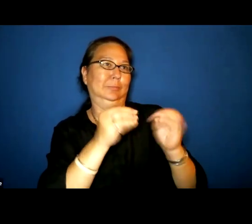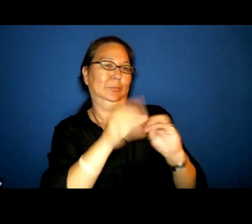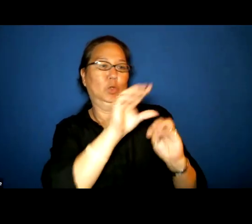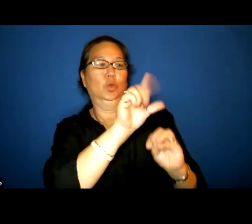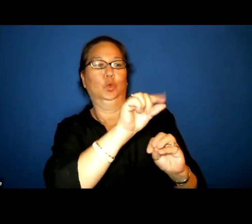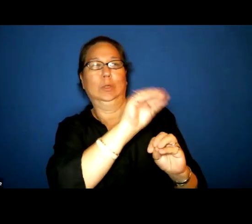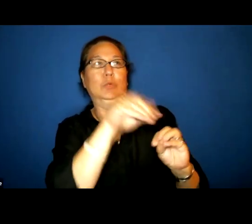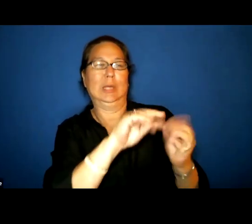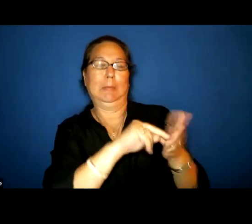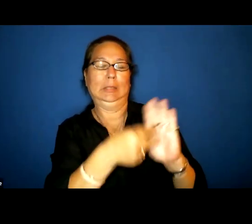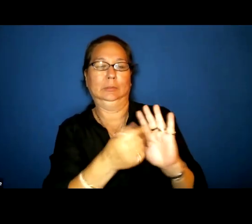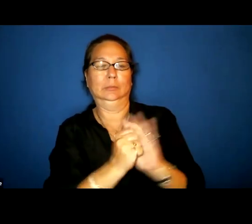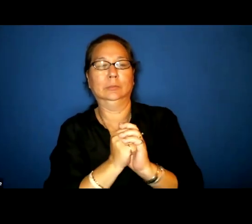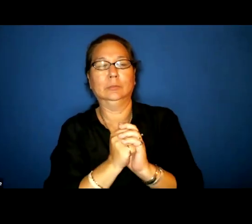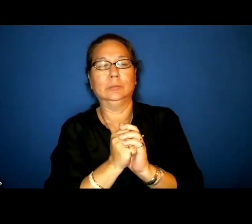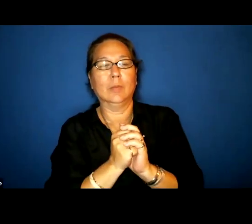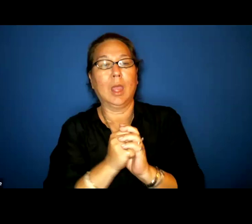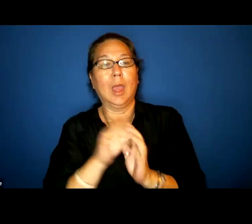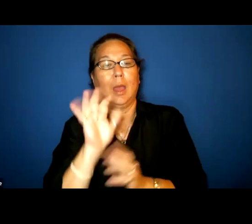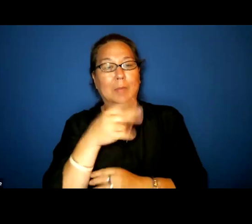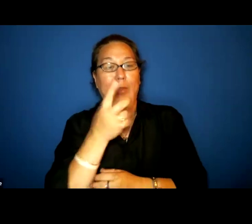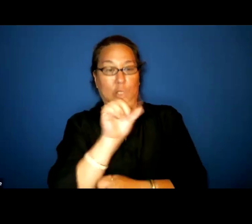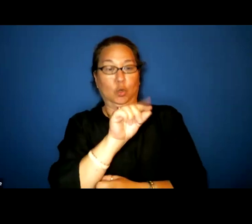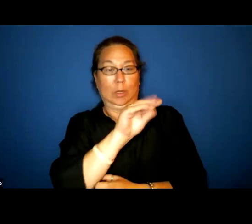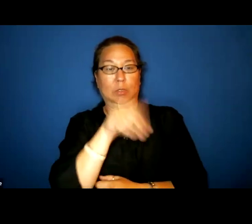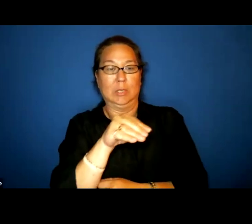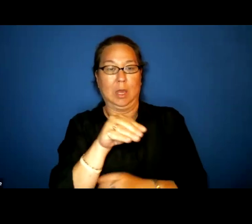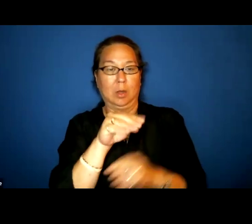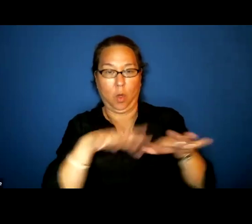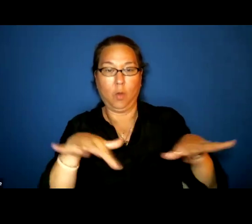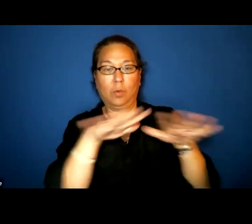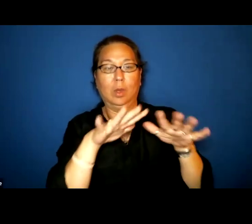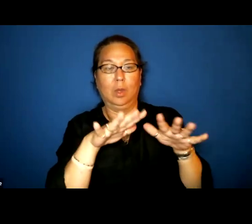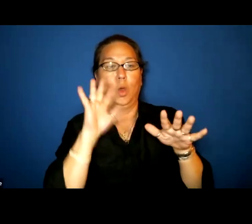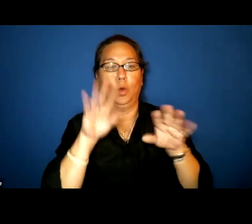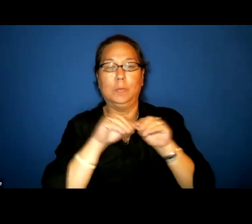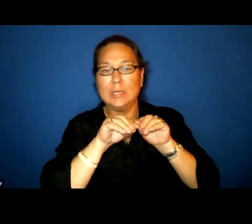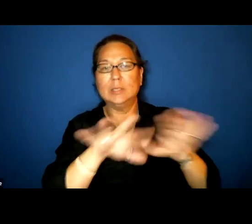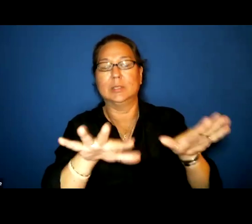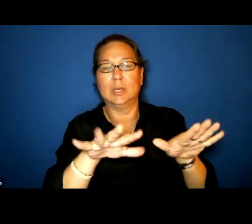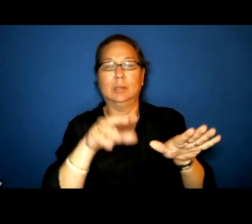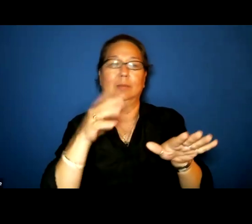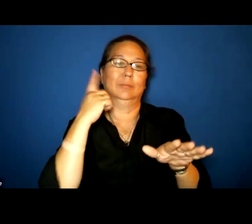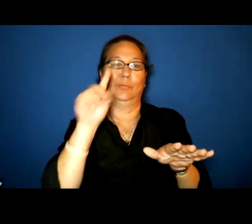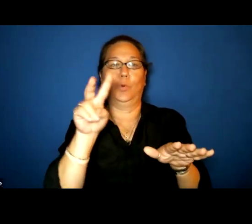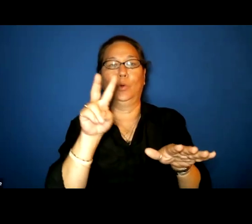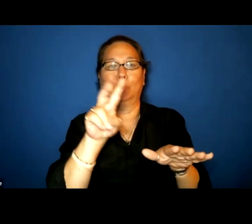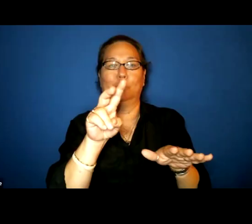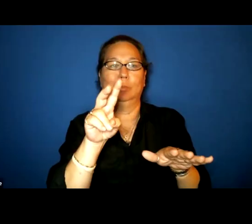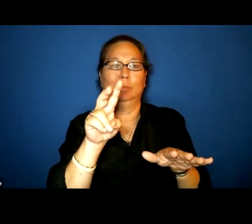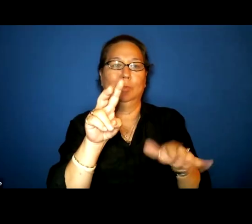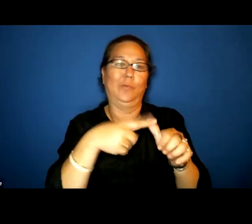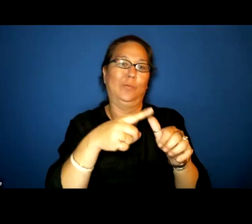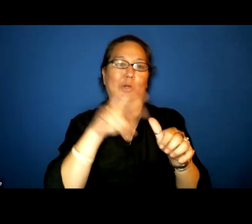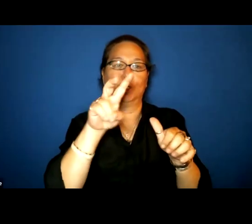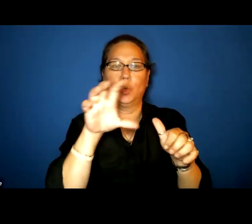hypothetical example, the first 200 invitations would be distributed to the top 200 scoring students to